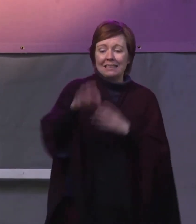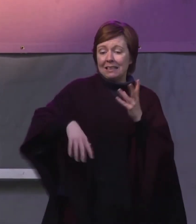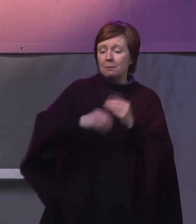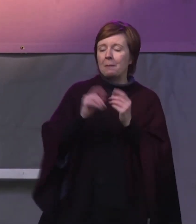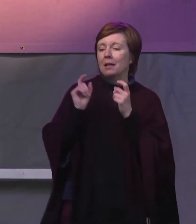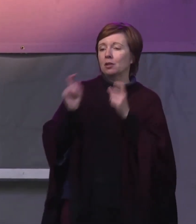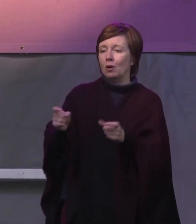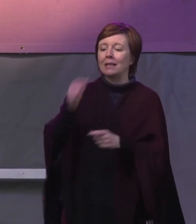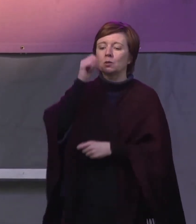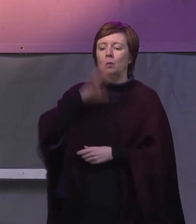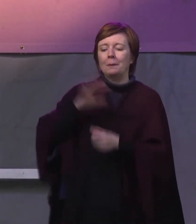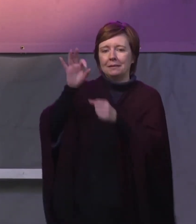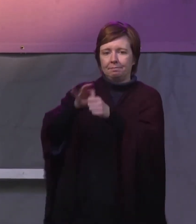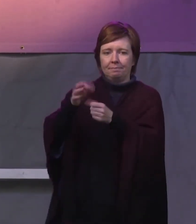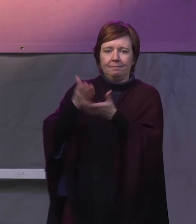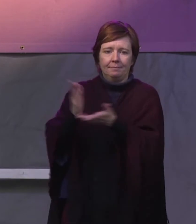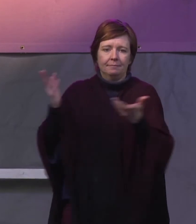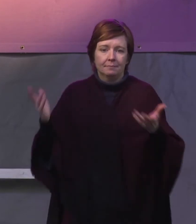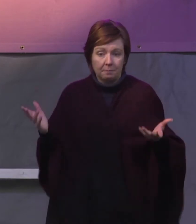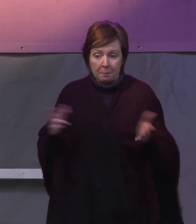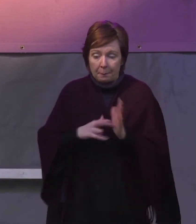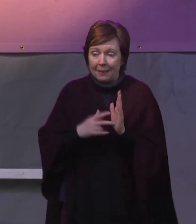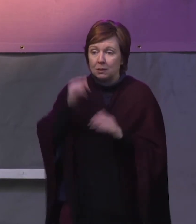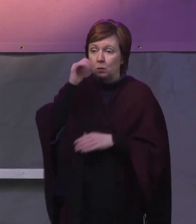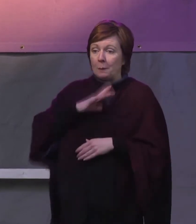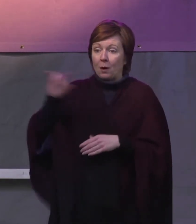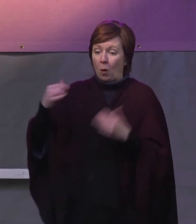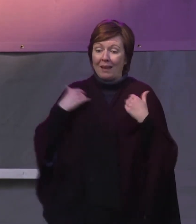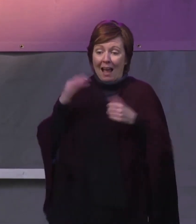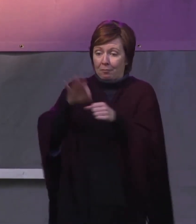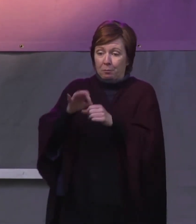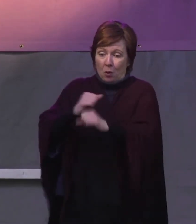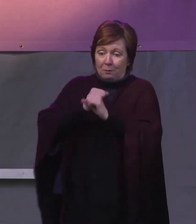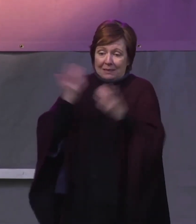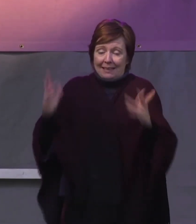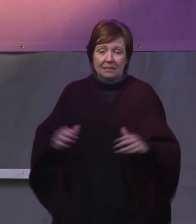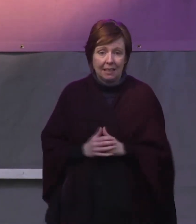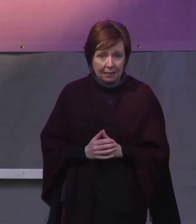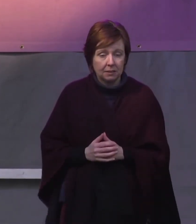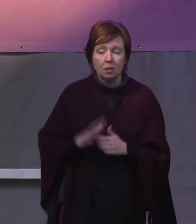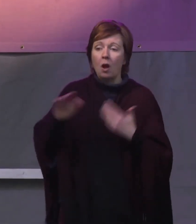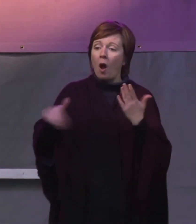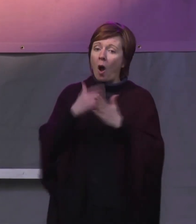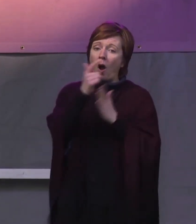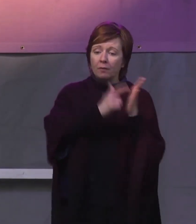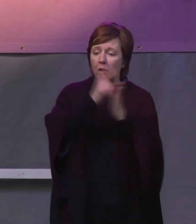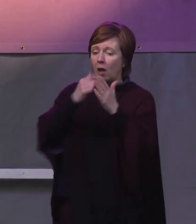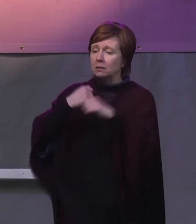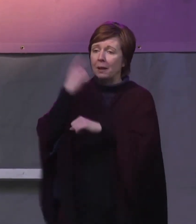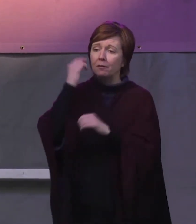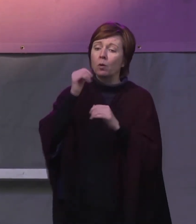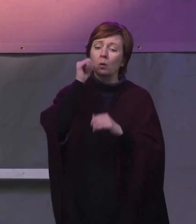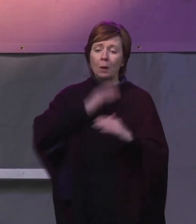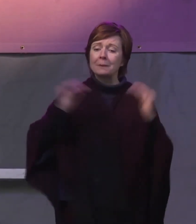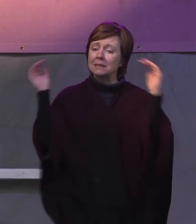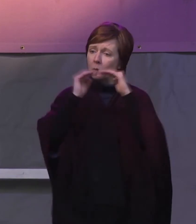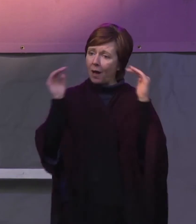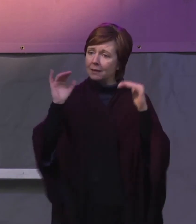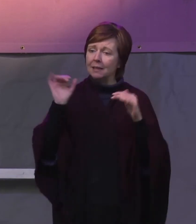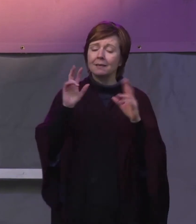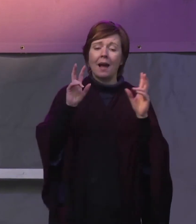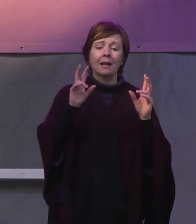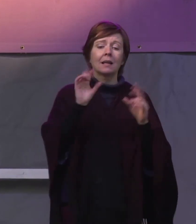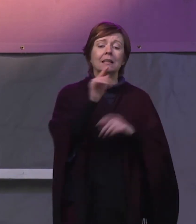only grants women suffrage, which means that women only have voting protection. All of the laws made for women's equality, like